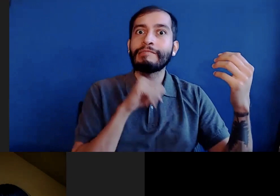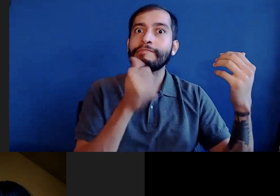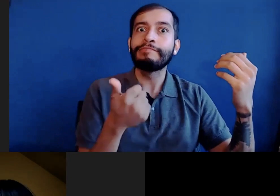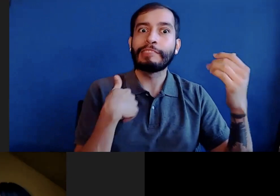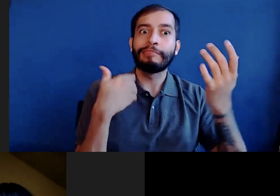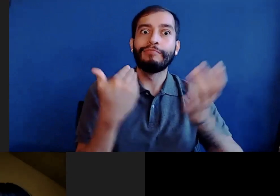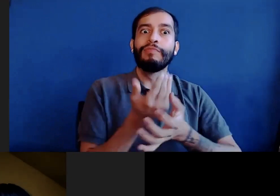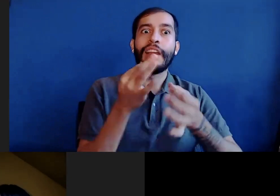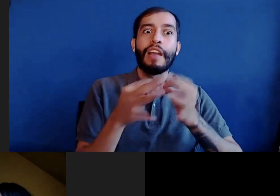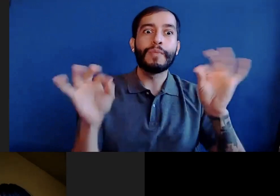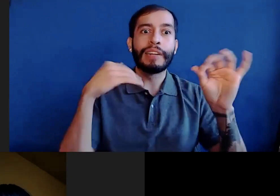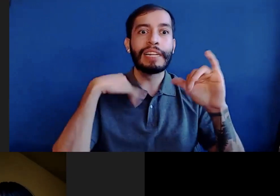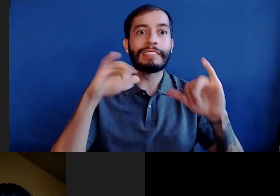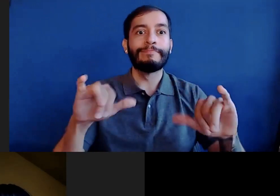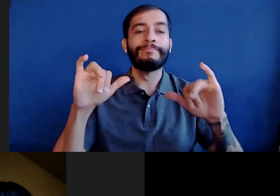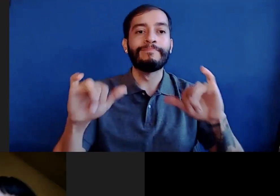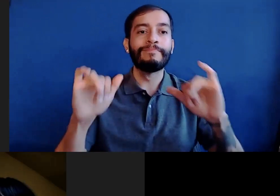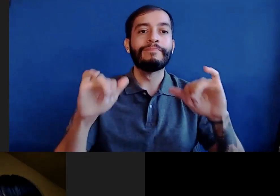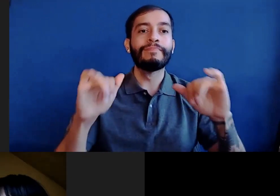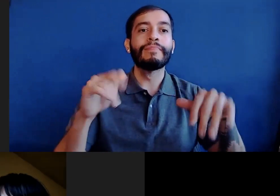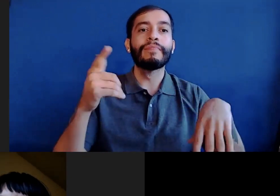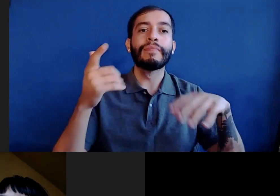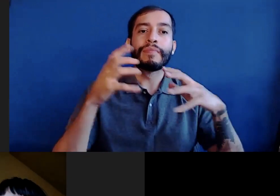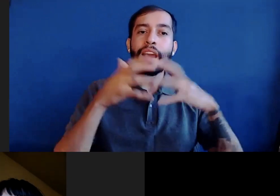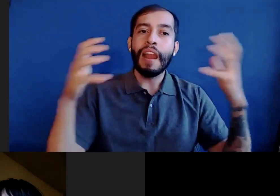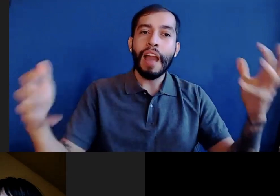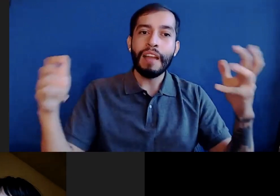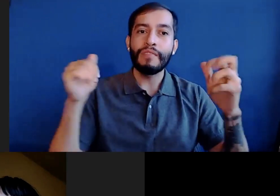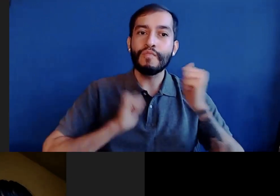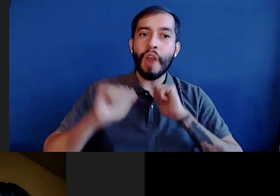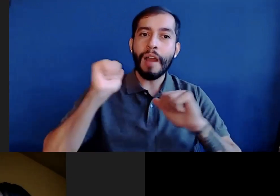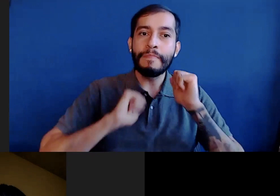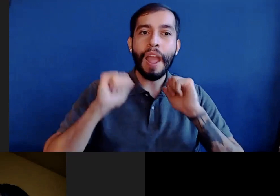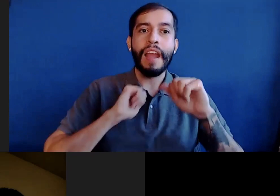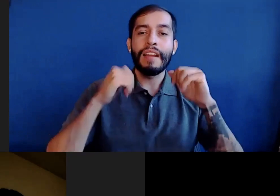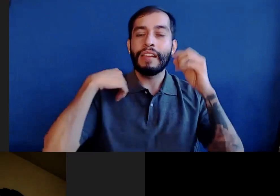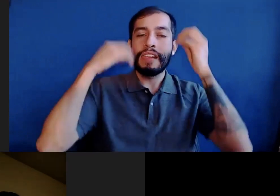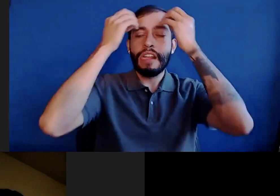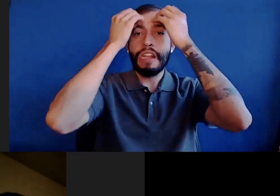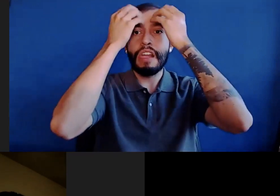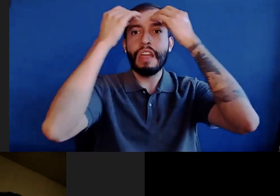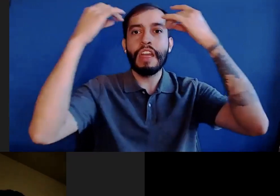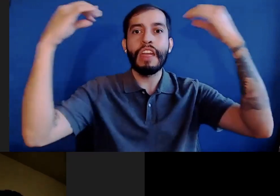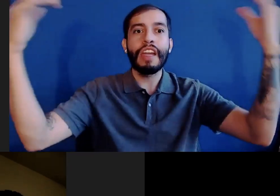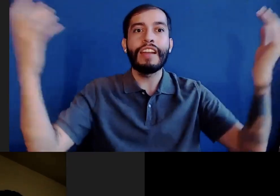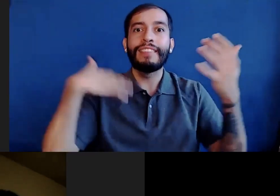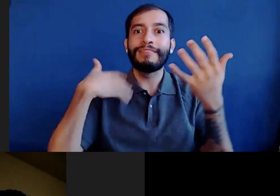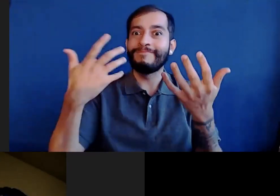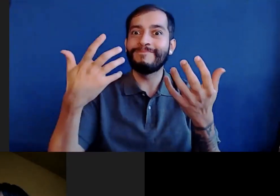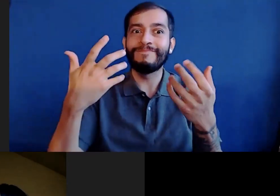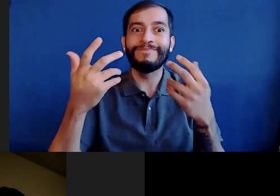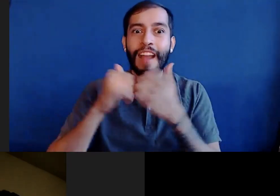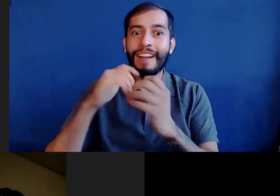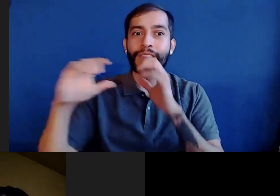drama also internally inside of Jade. But yeah, it was a beautiful experience,